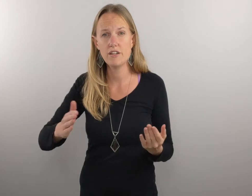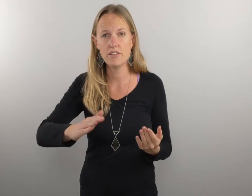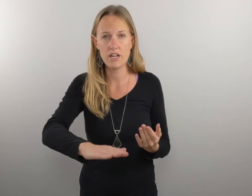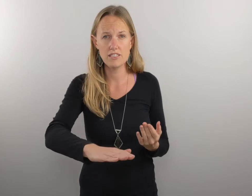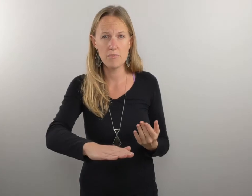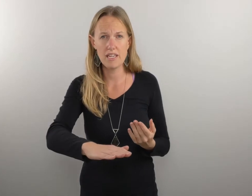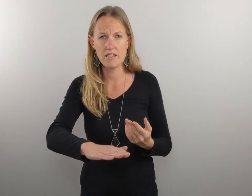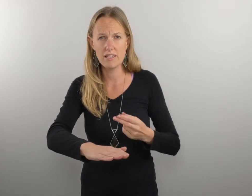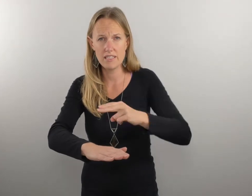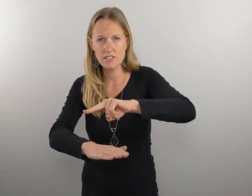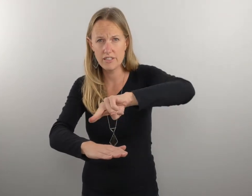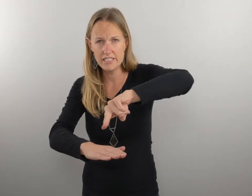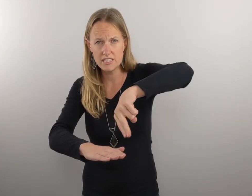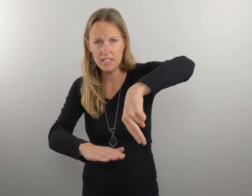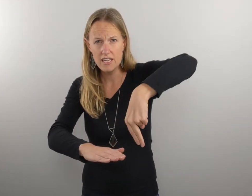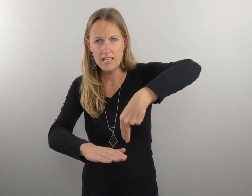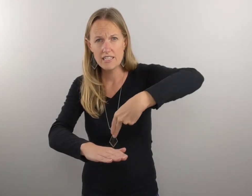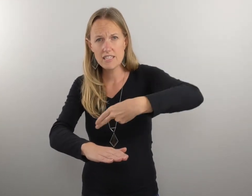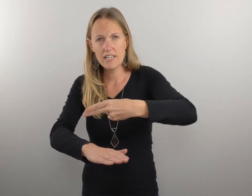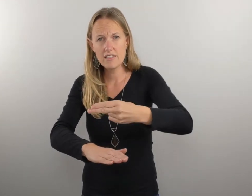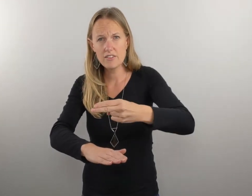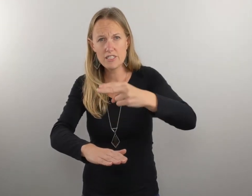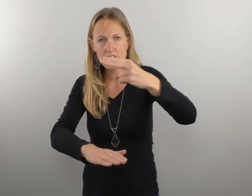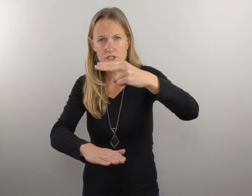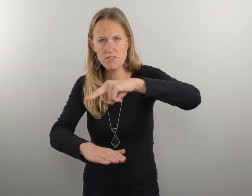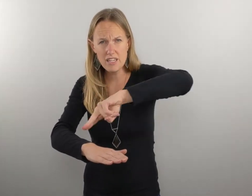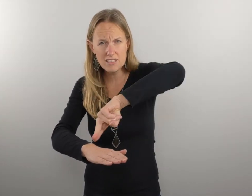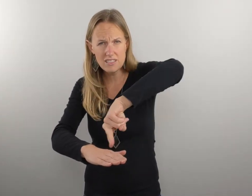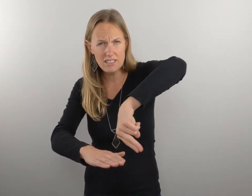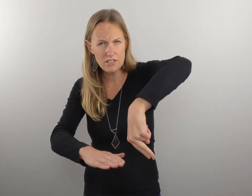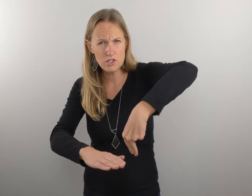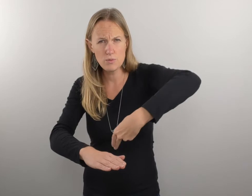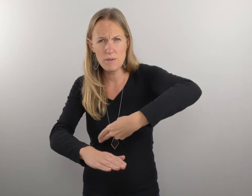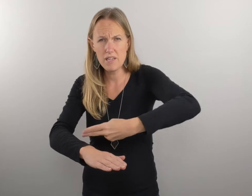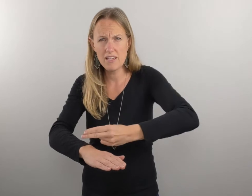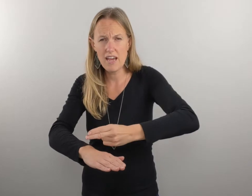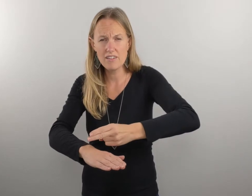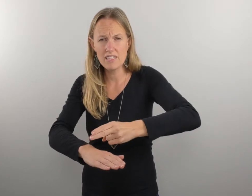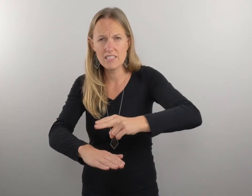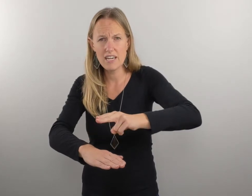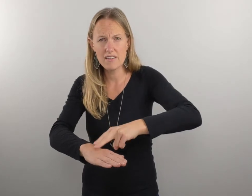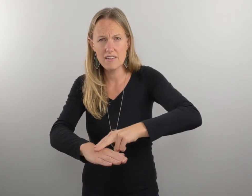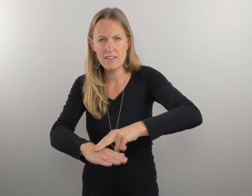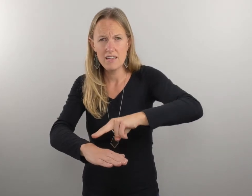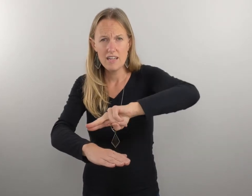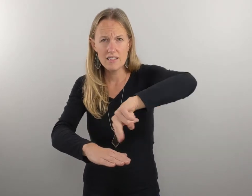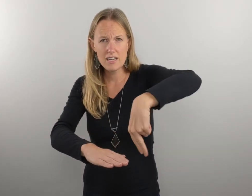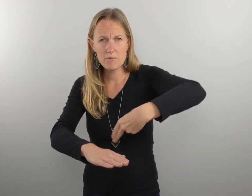your non-dominant hand out like this, creation. It's kind of, you take 2 fingers and like you're sweeping everything together and then come down on